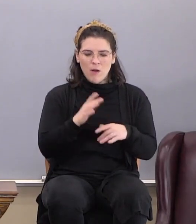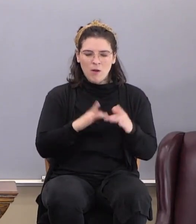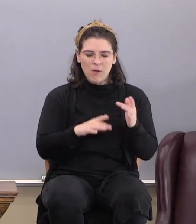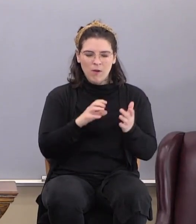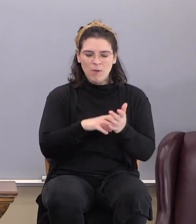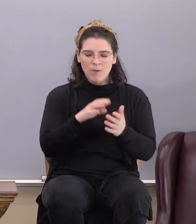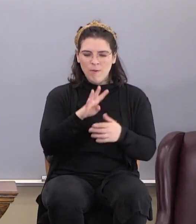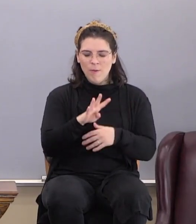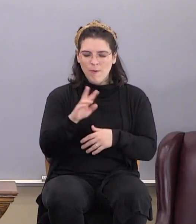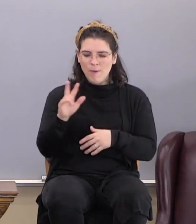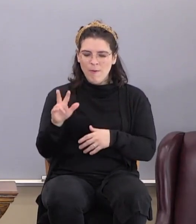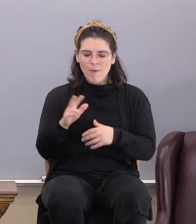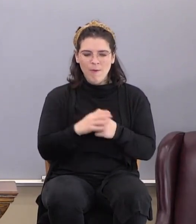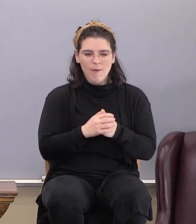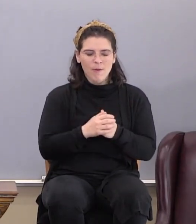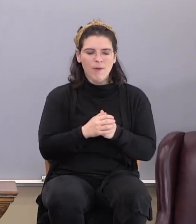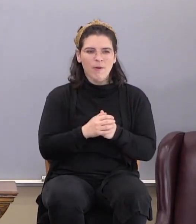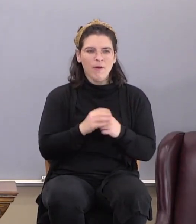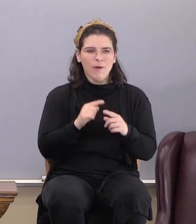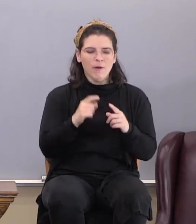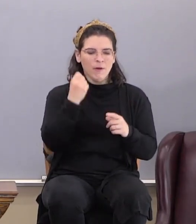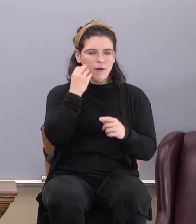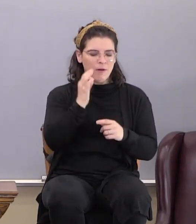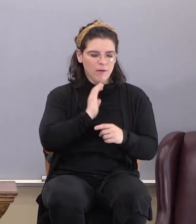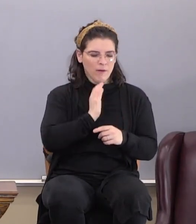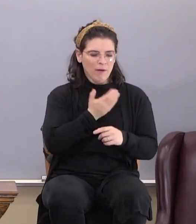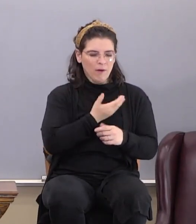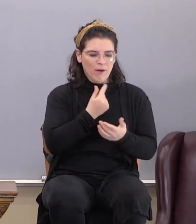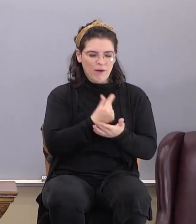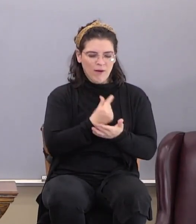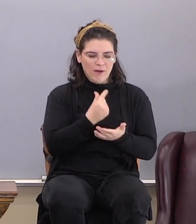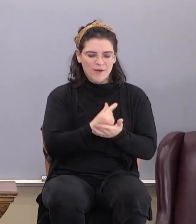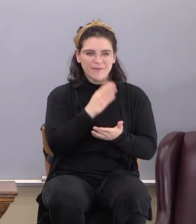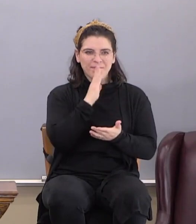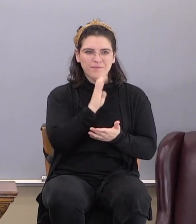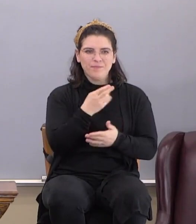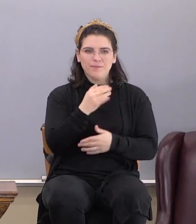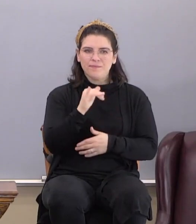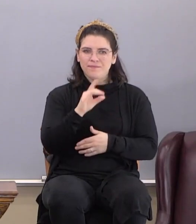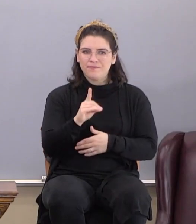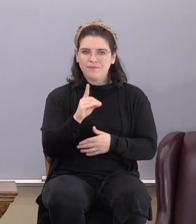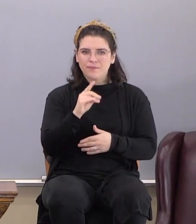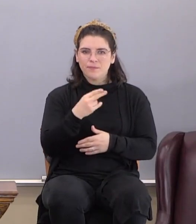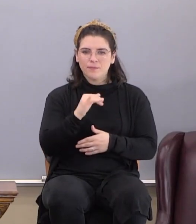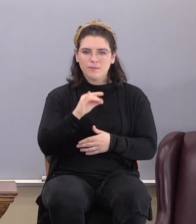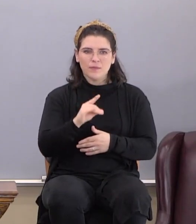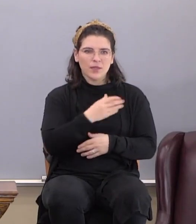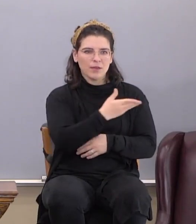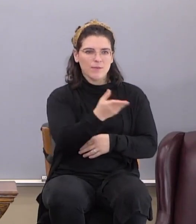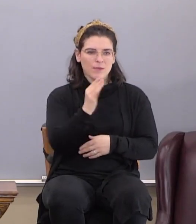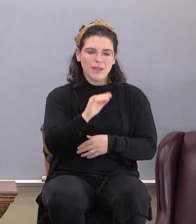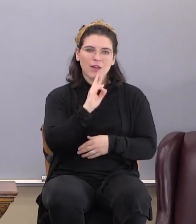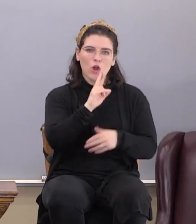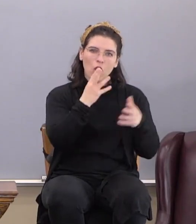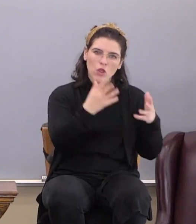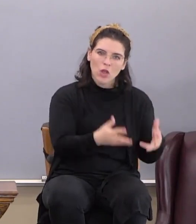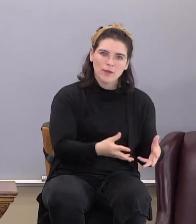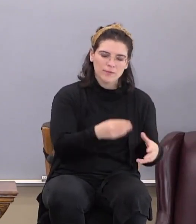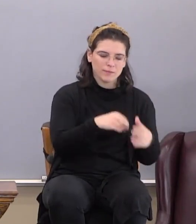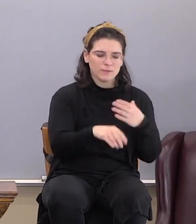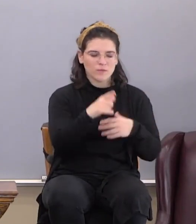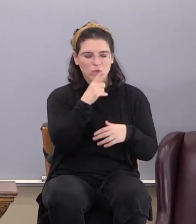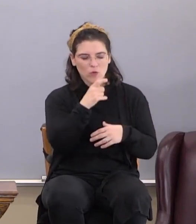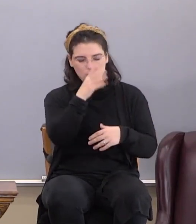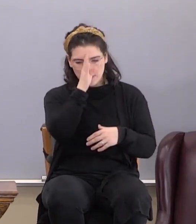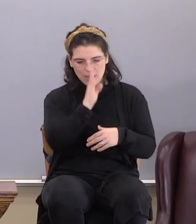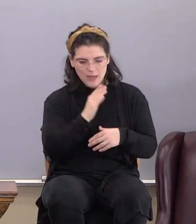4, verse 3. But if our gospel be hid, it is hid to them that are lost, in whom the